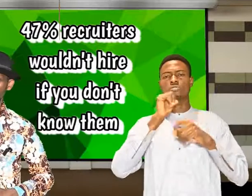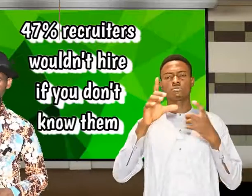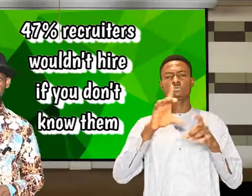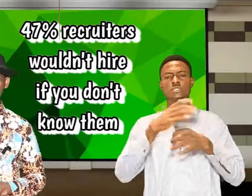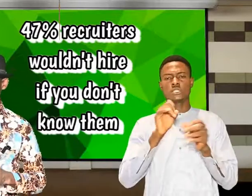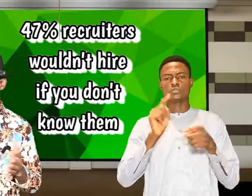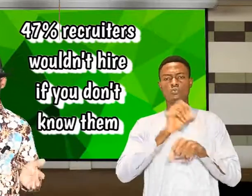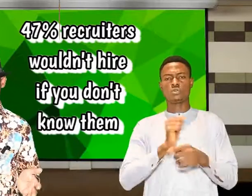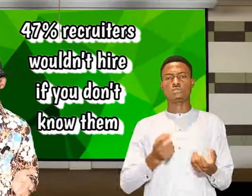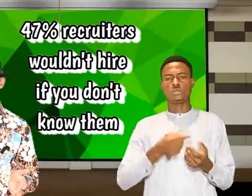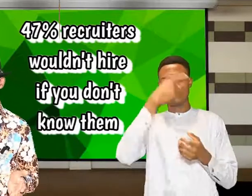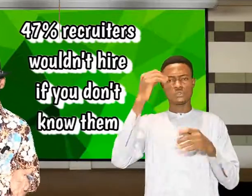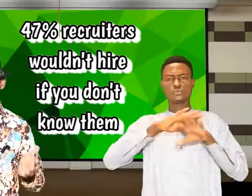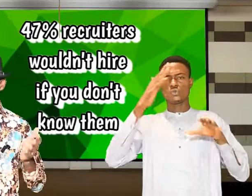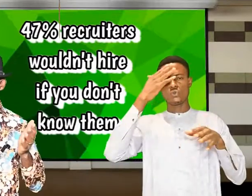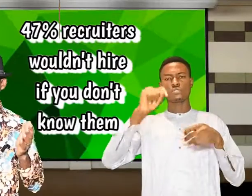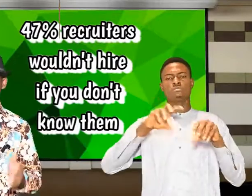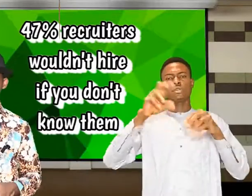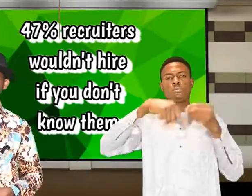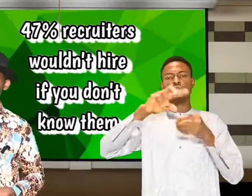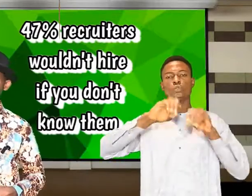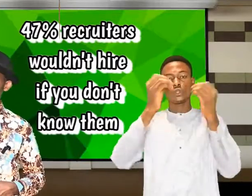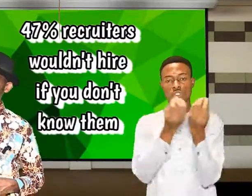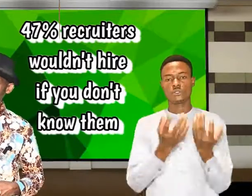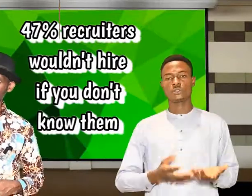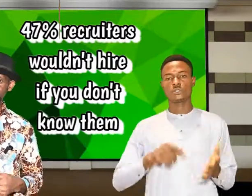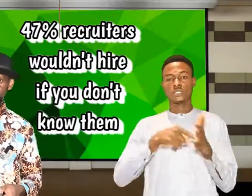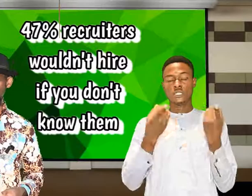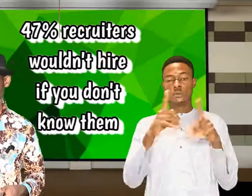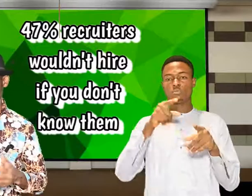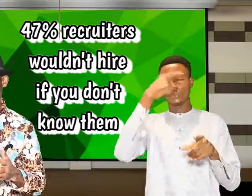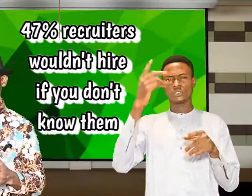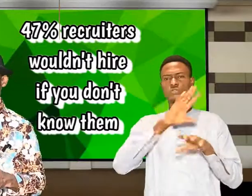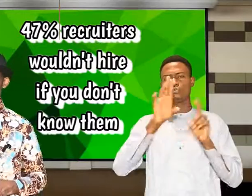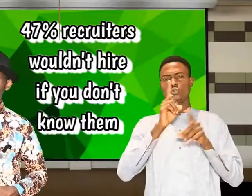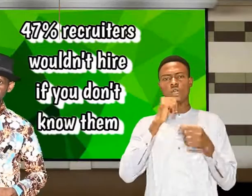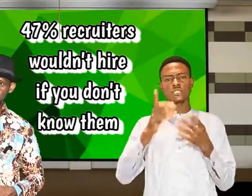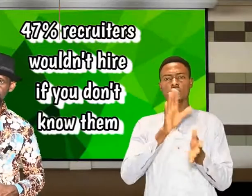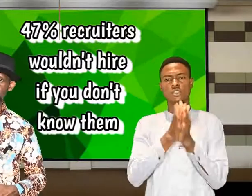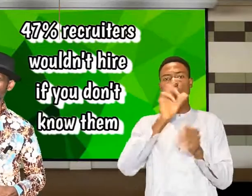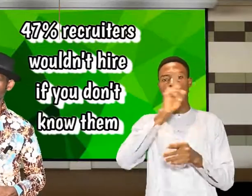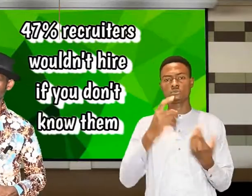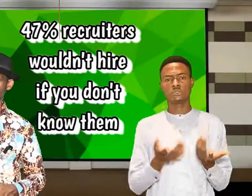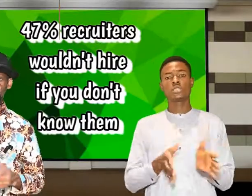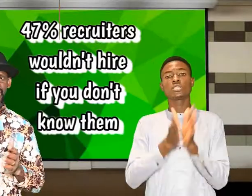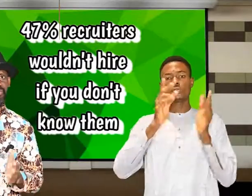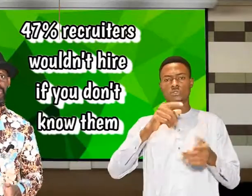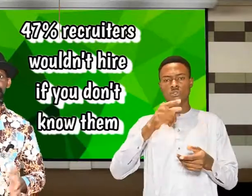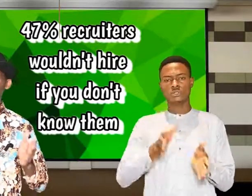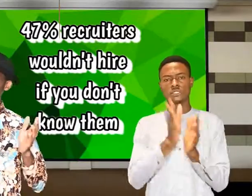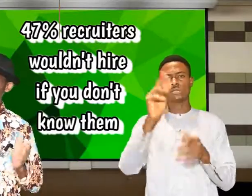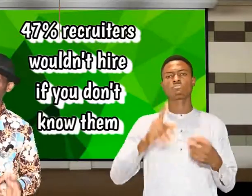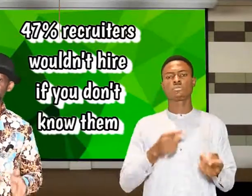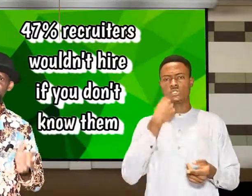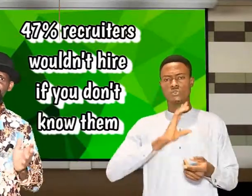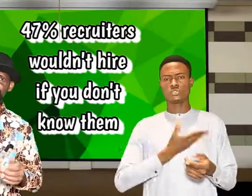who didn't know much about the organization. This day, we don't really ask the question directly, tell us about the organization, but we have a way